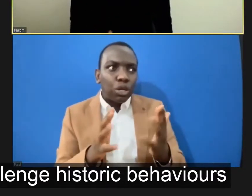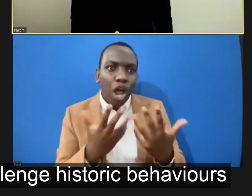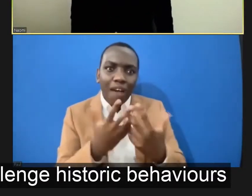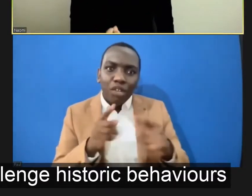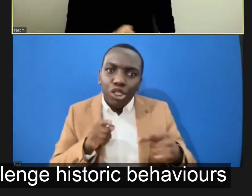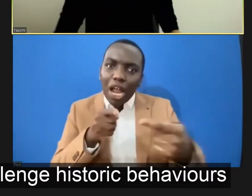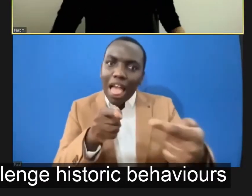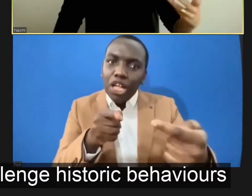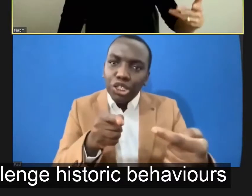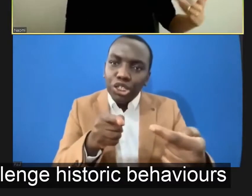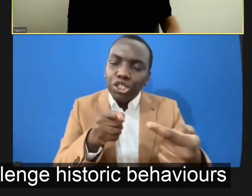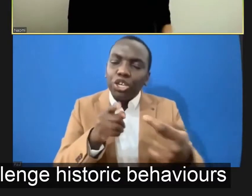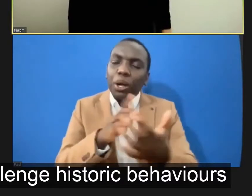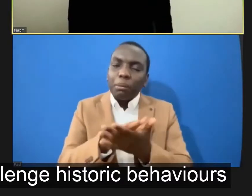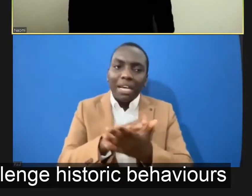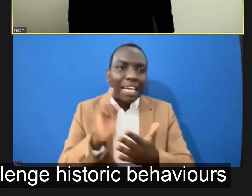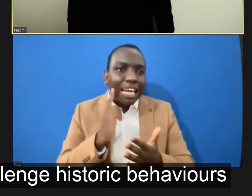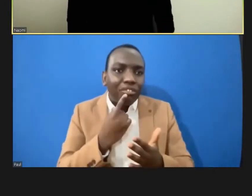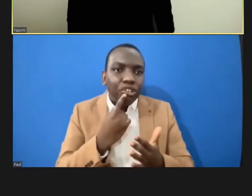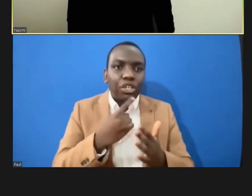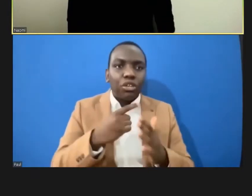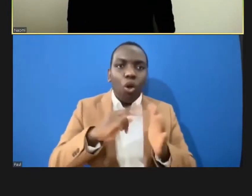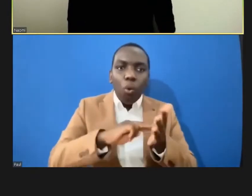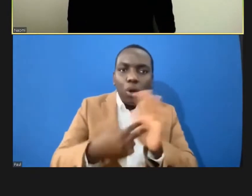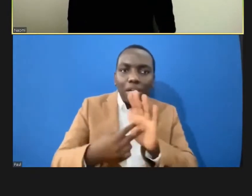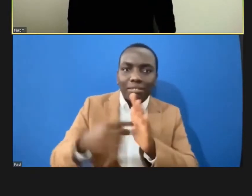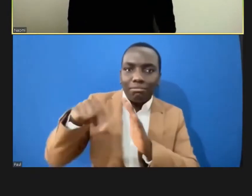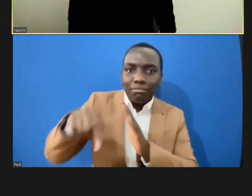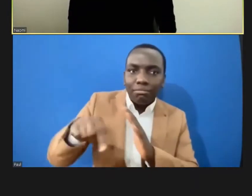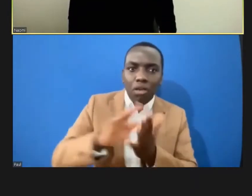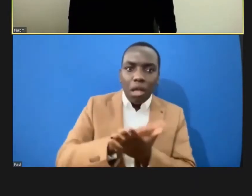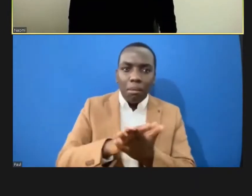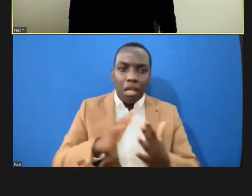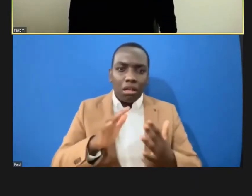challenge historic behaviours,